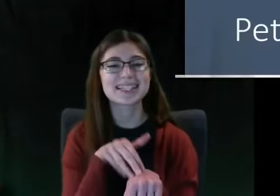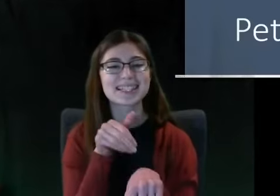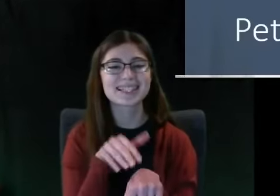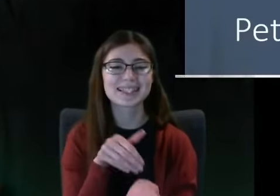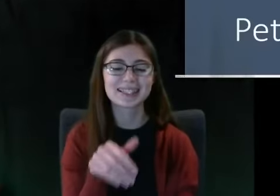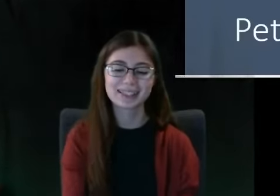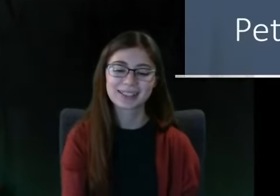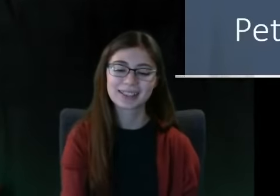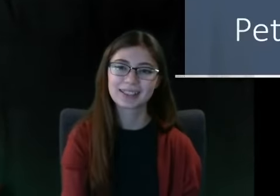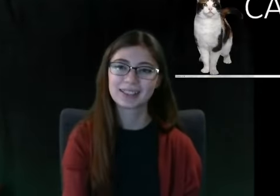Pets.